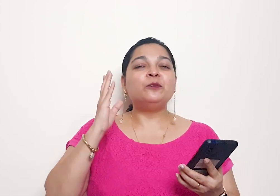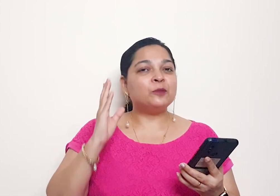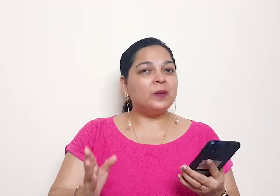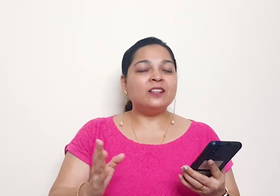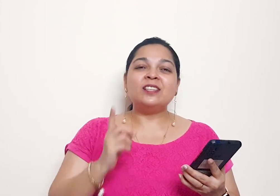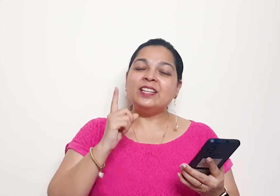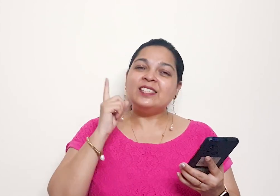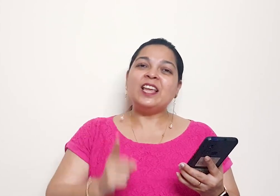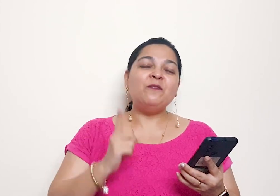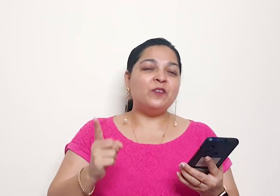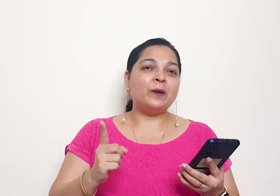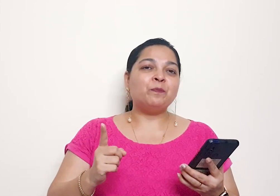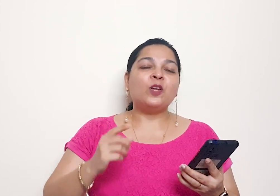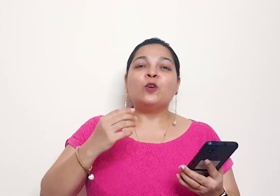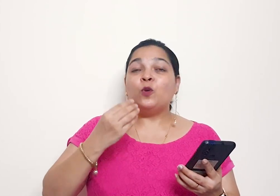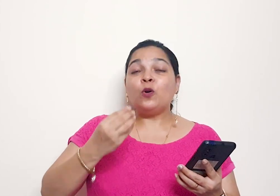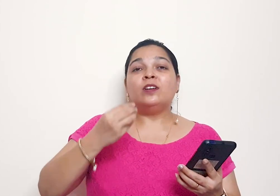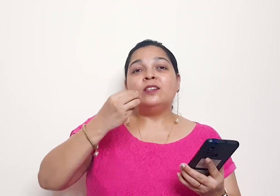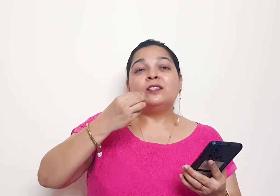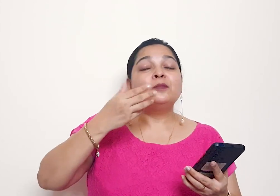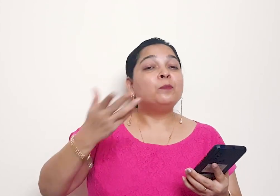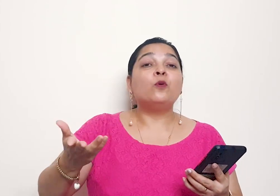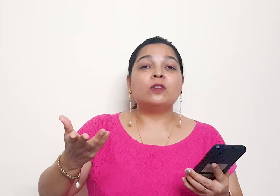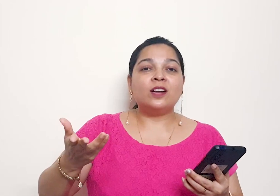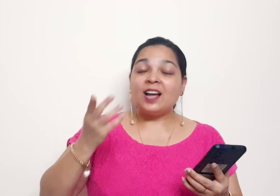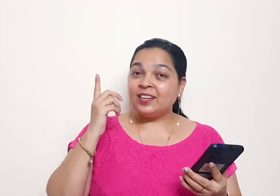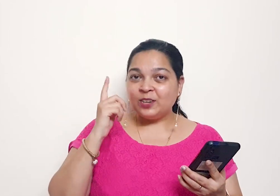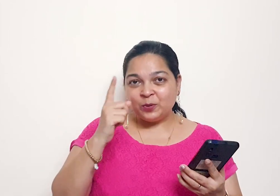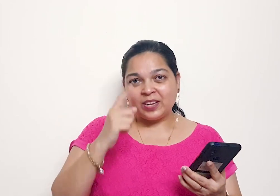You need to speak. In the same way, God